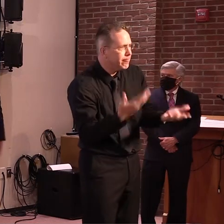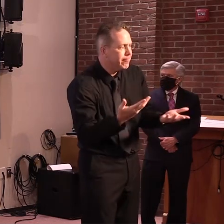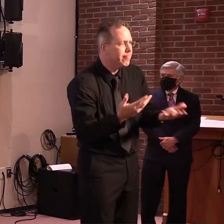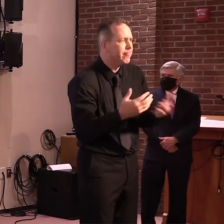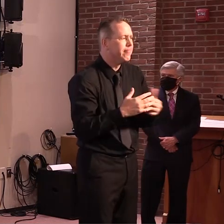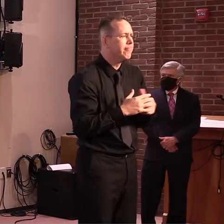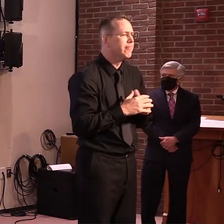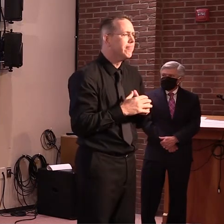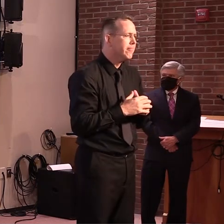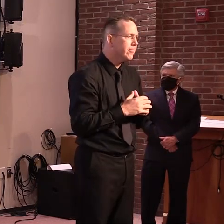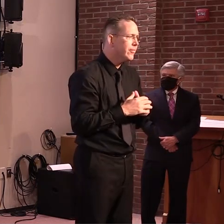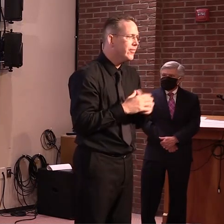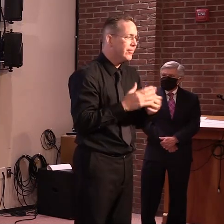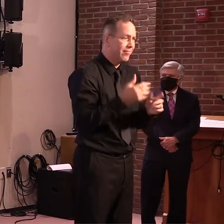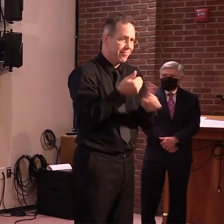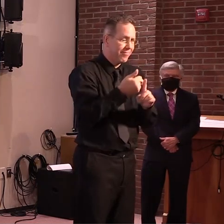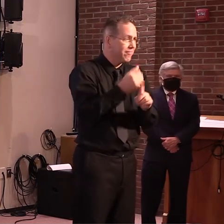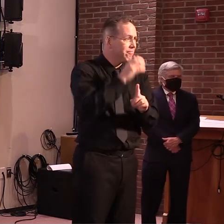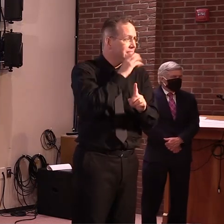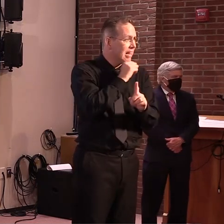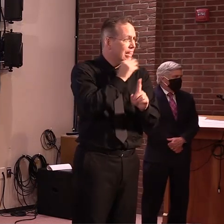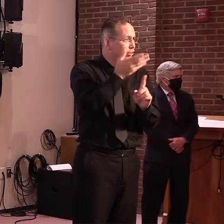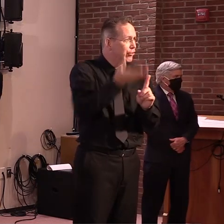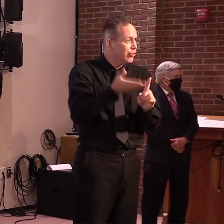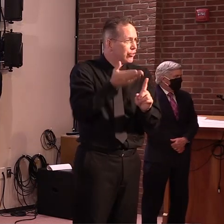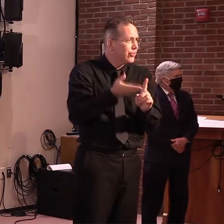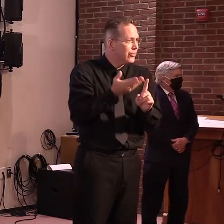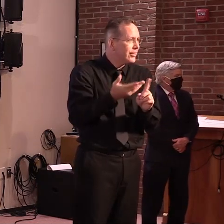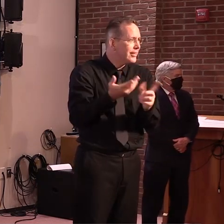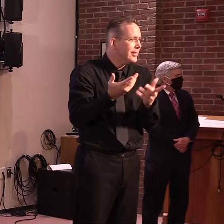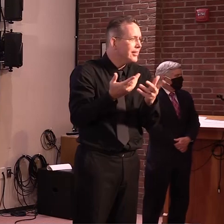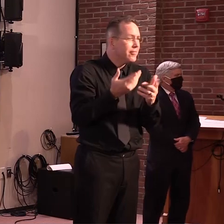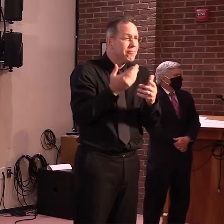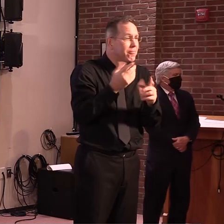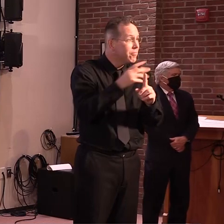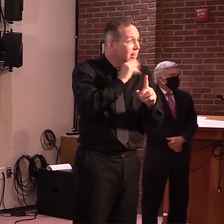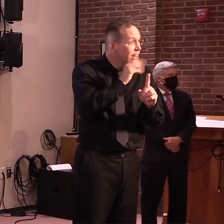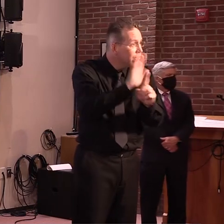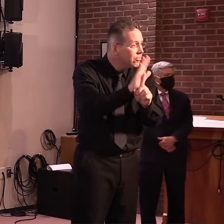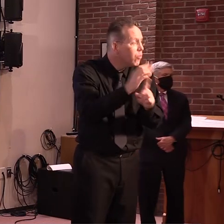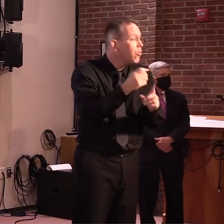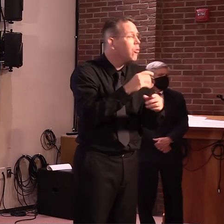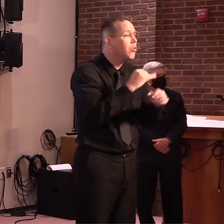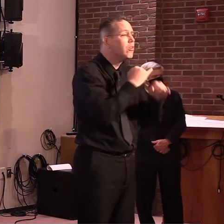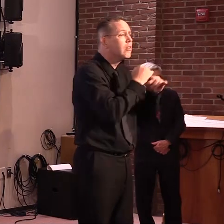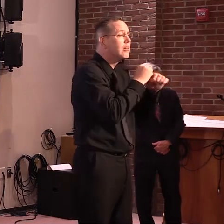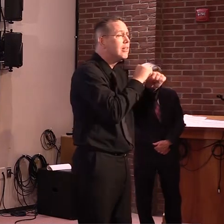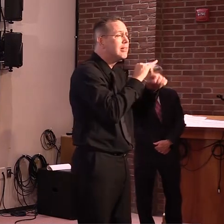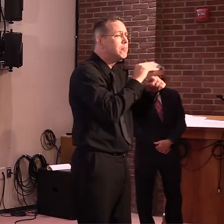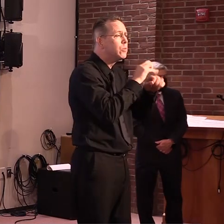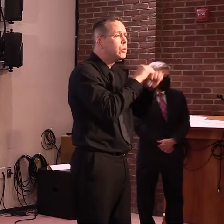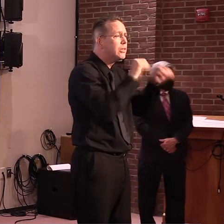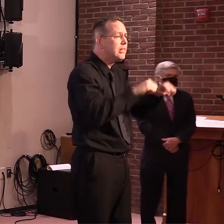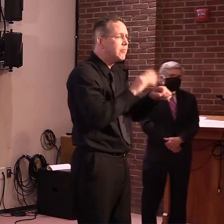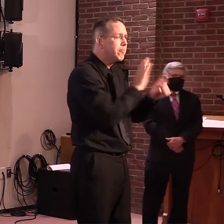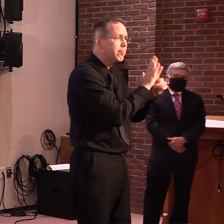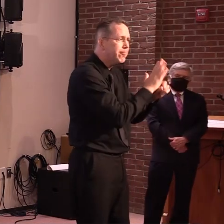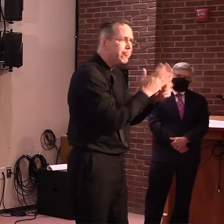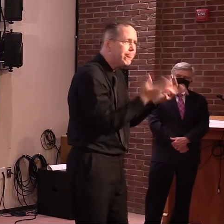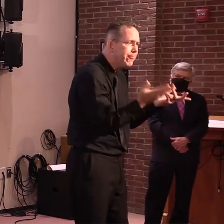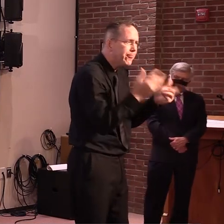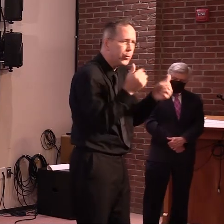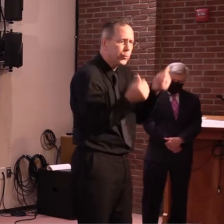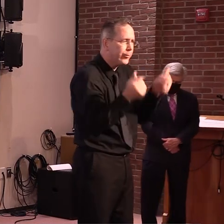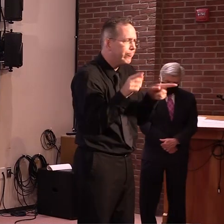the immune system, as it ages, does evolve and change. So really, when we tell